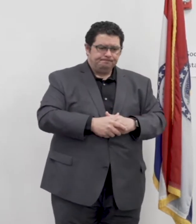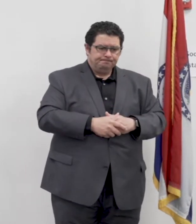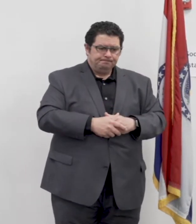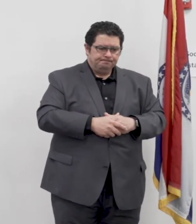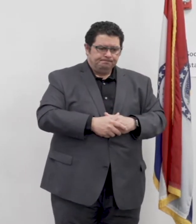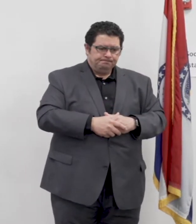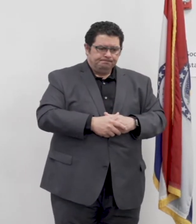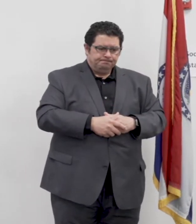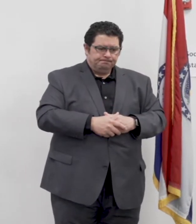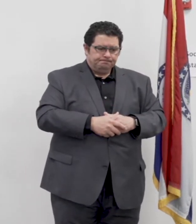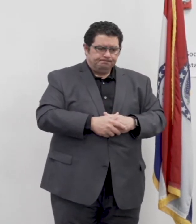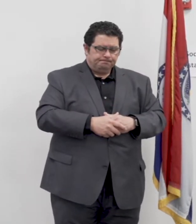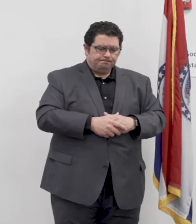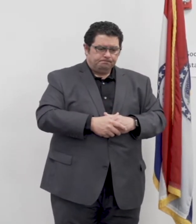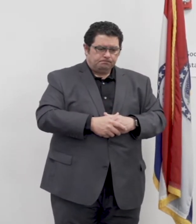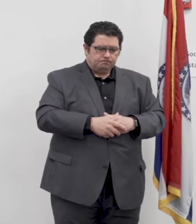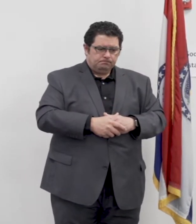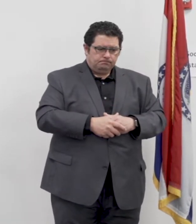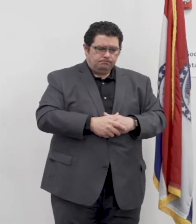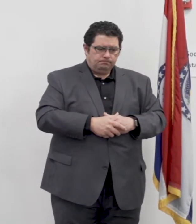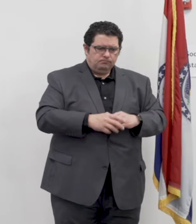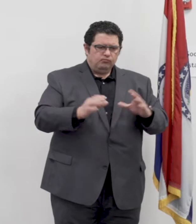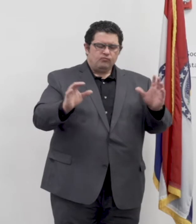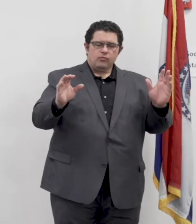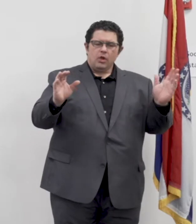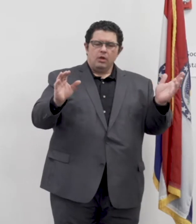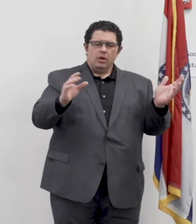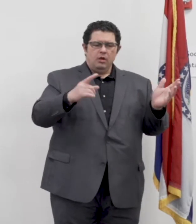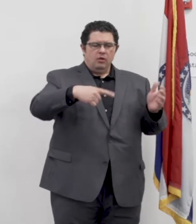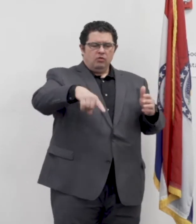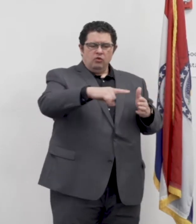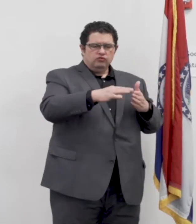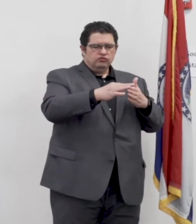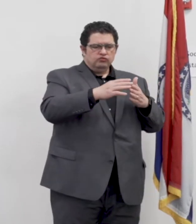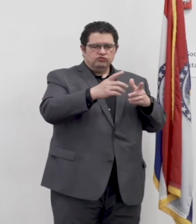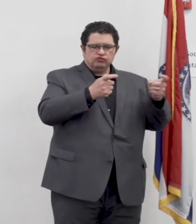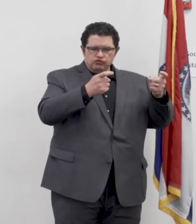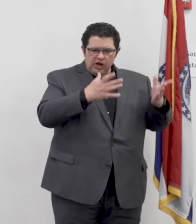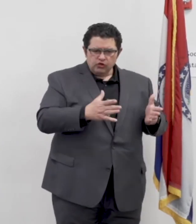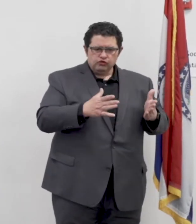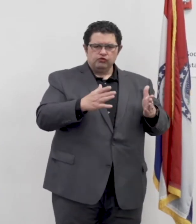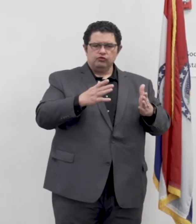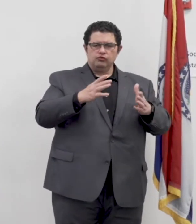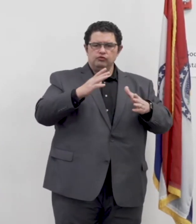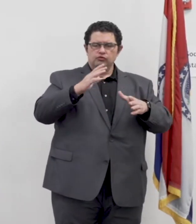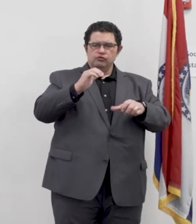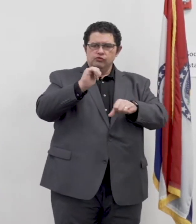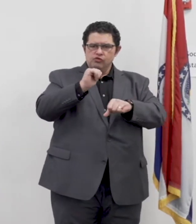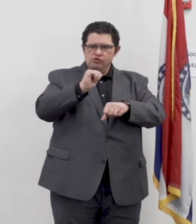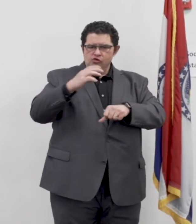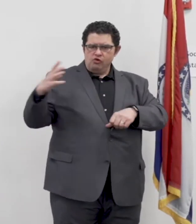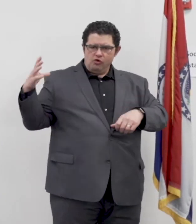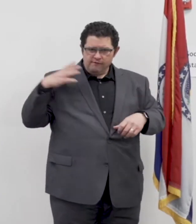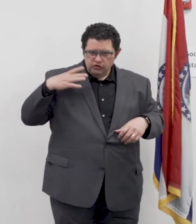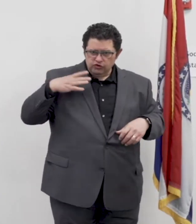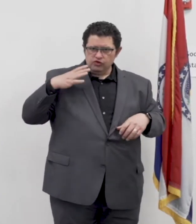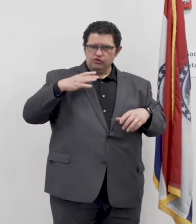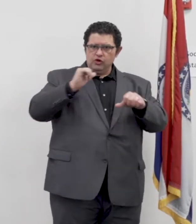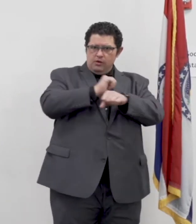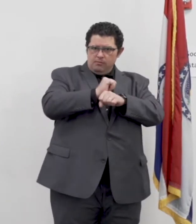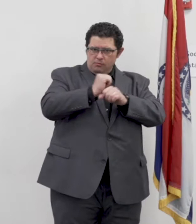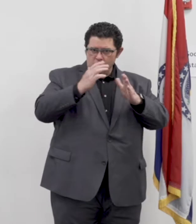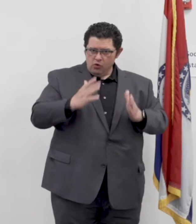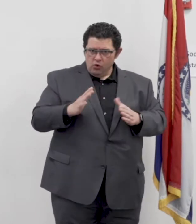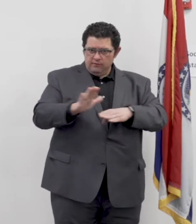No one who is a director, an officer, or an employee of a business who is an